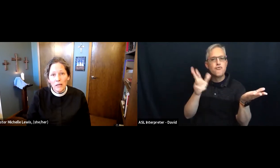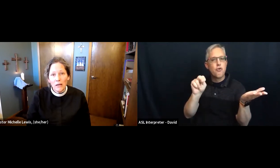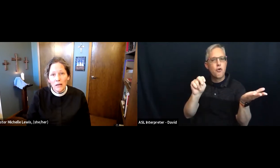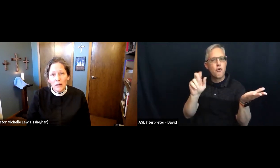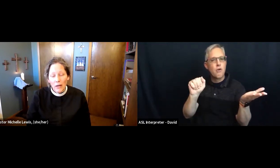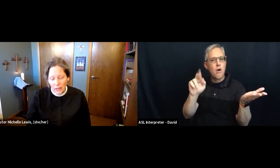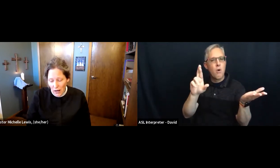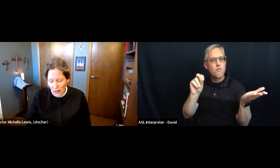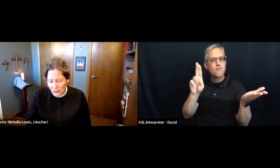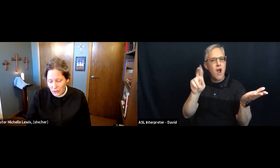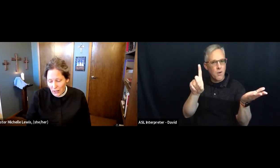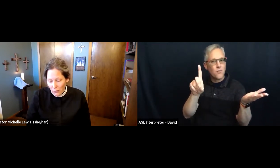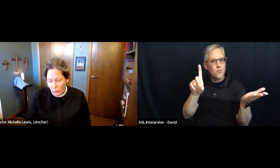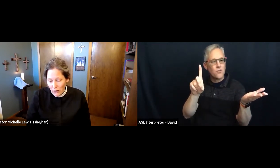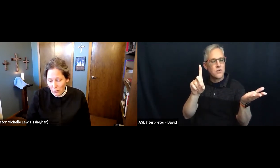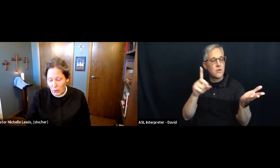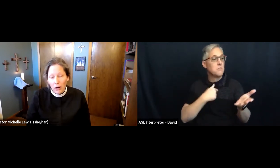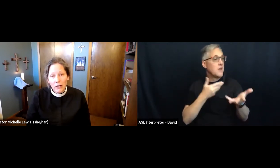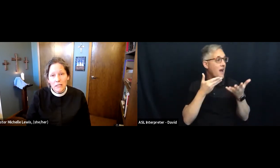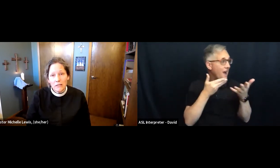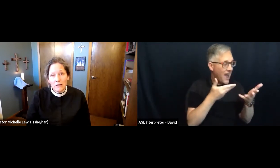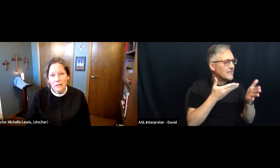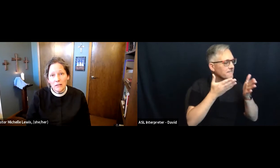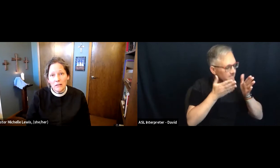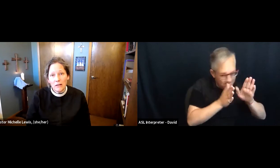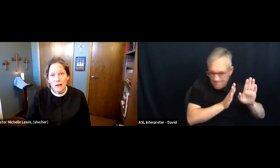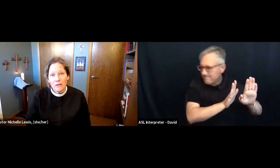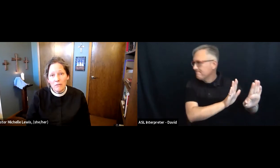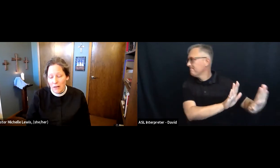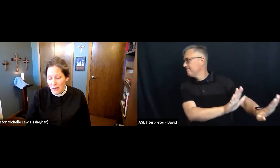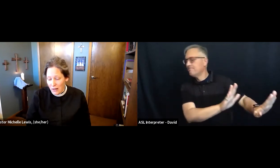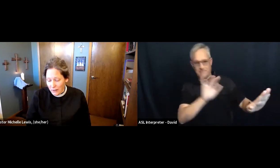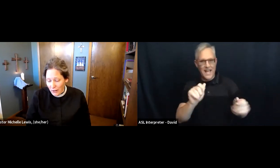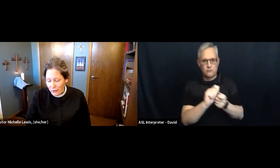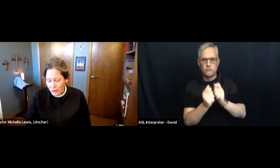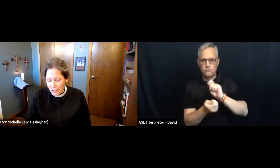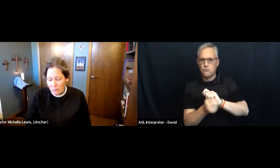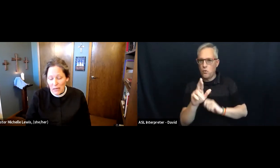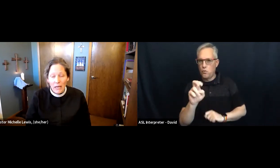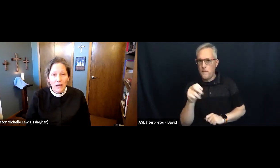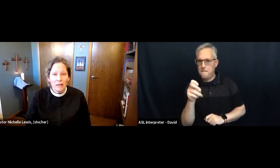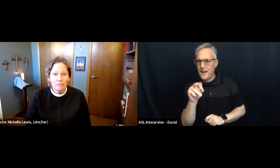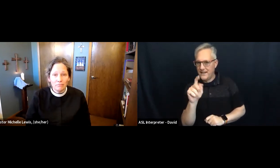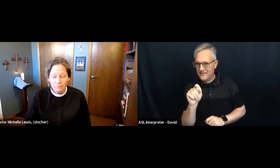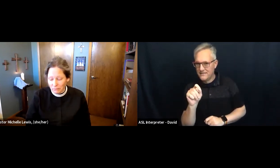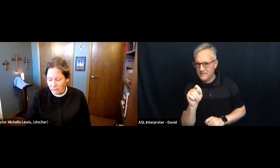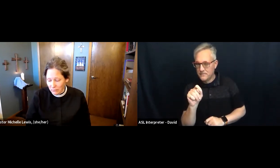We acknowledge that we are part of another's